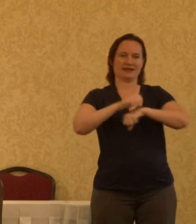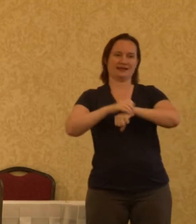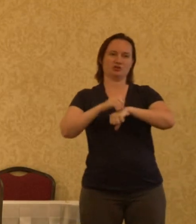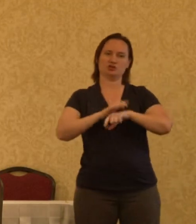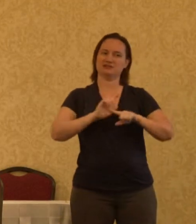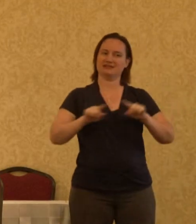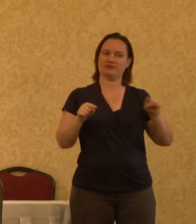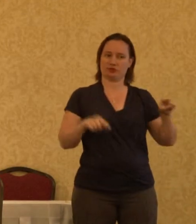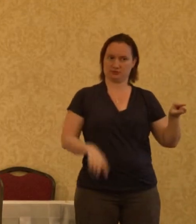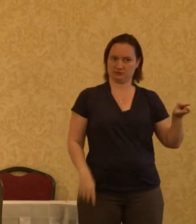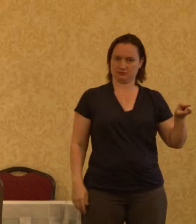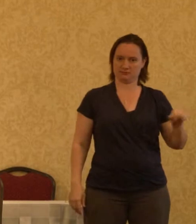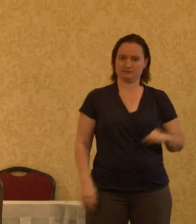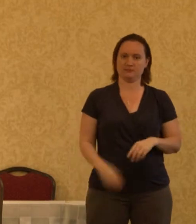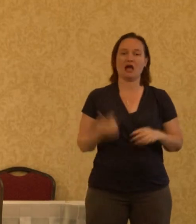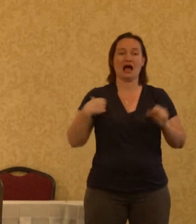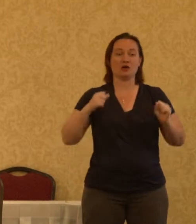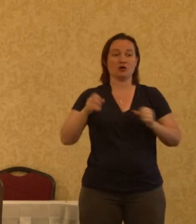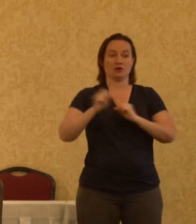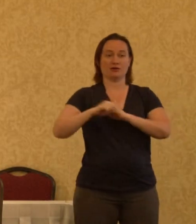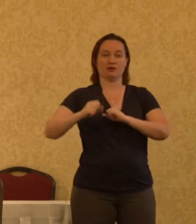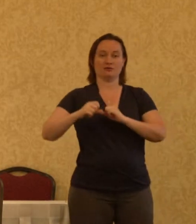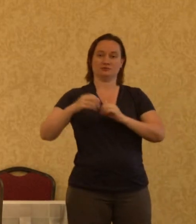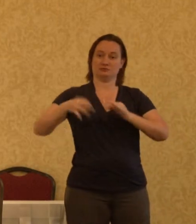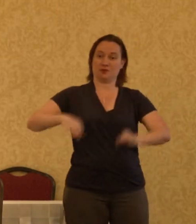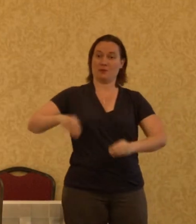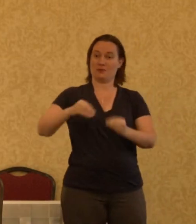and on, but I'm not going to.